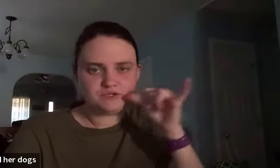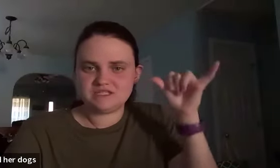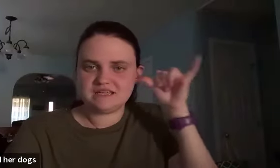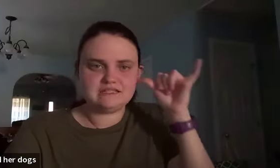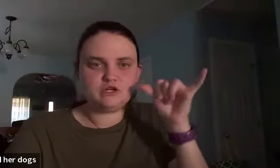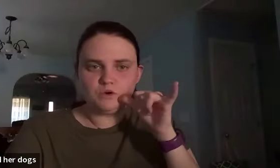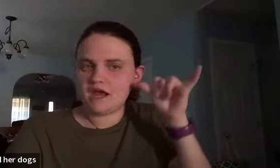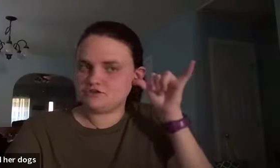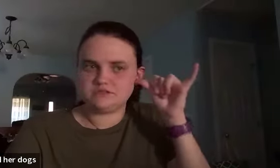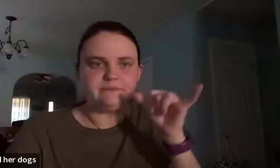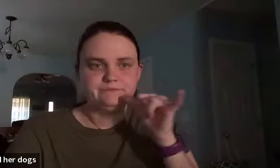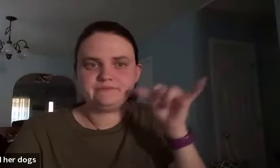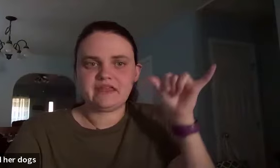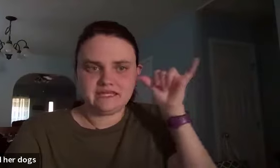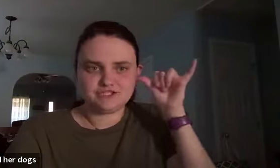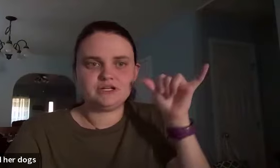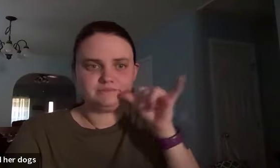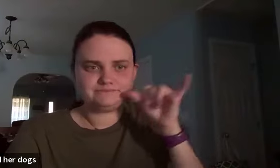one just, it's a little more natural to me. Yesterday.